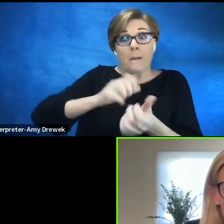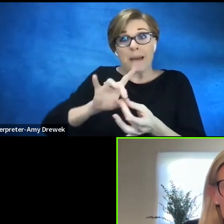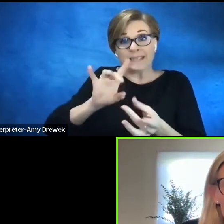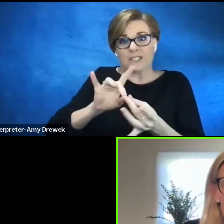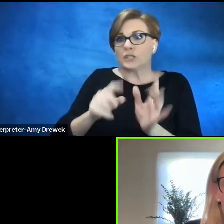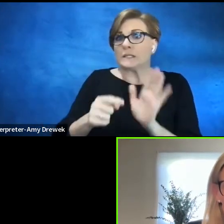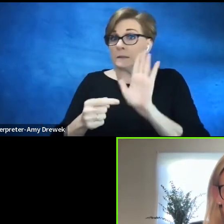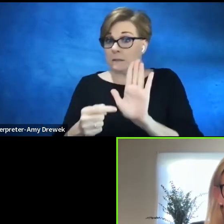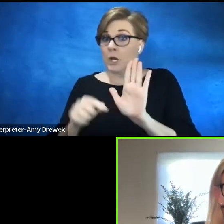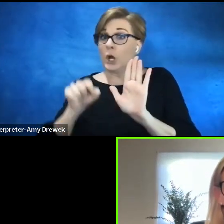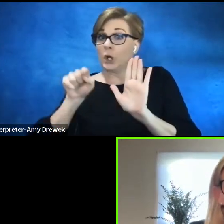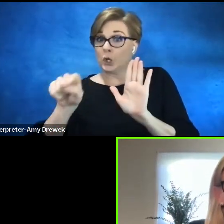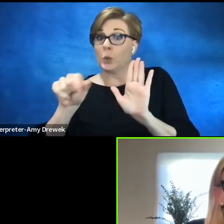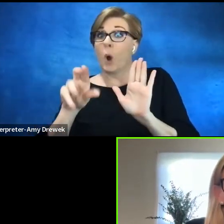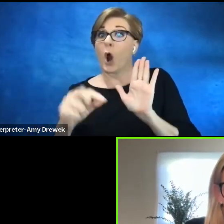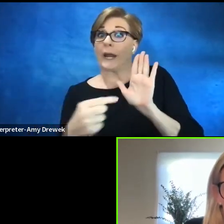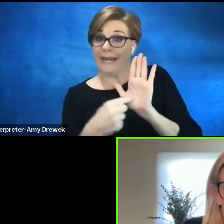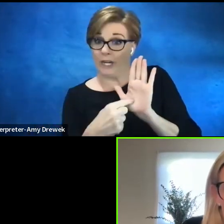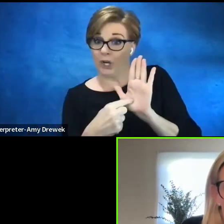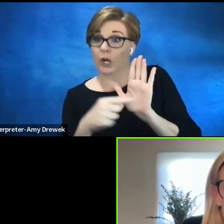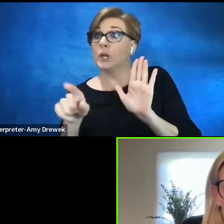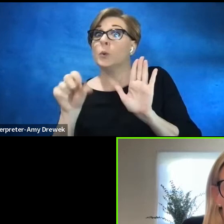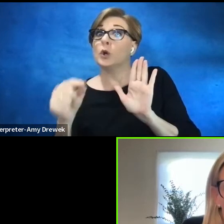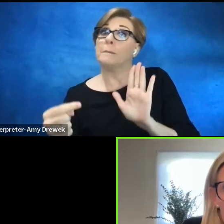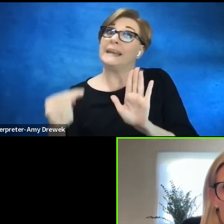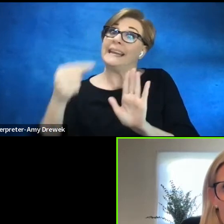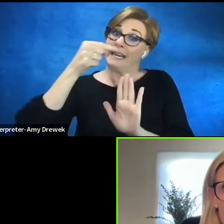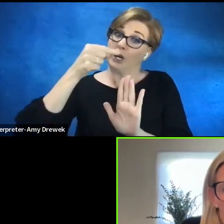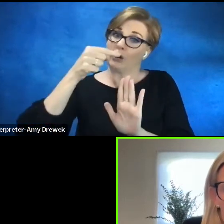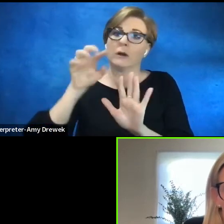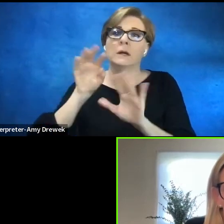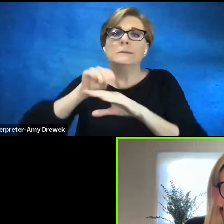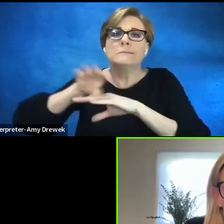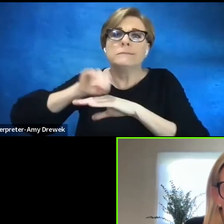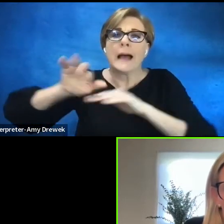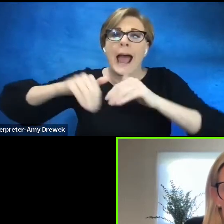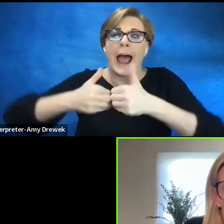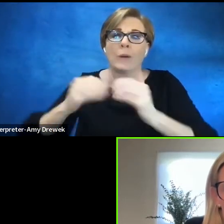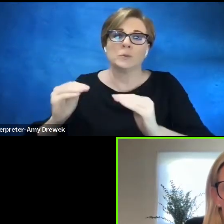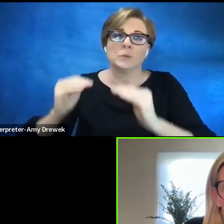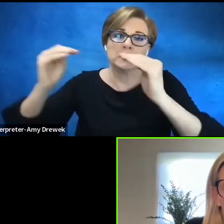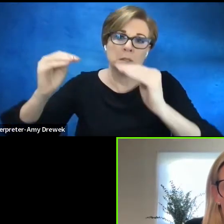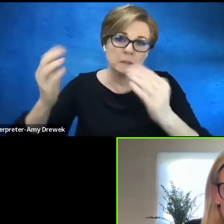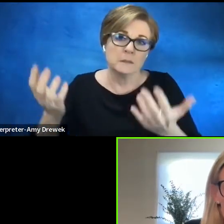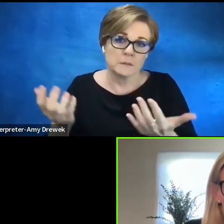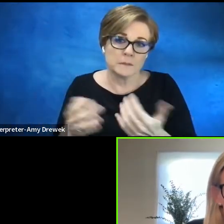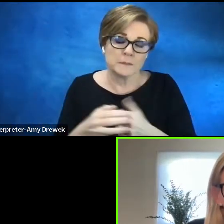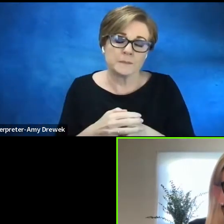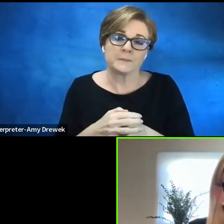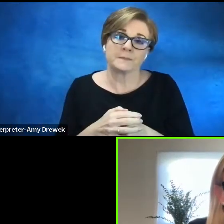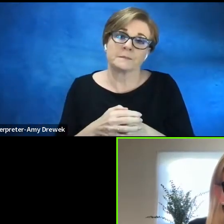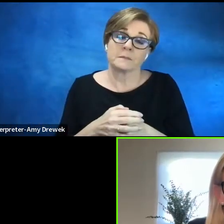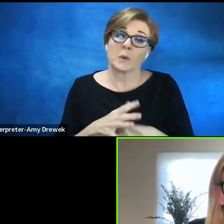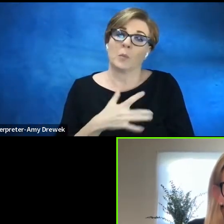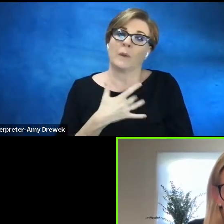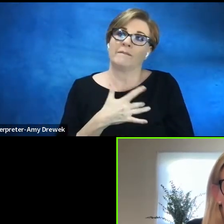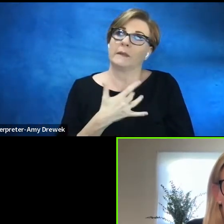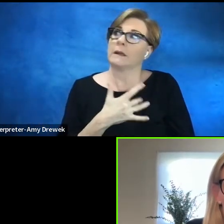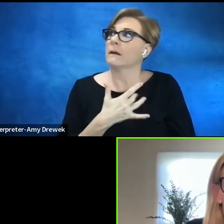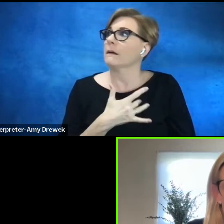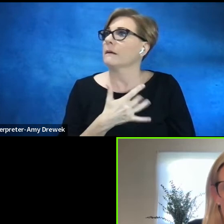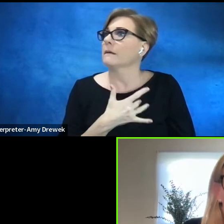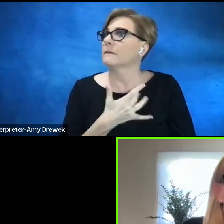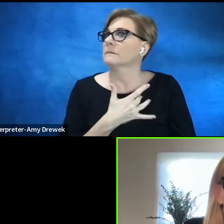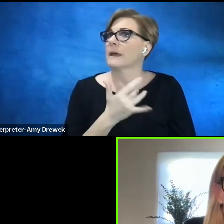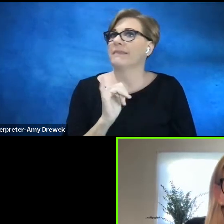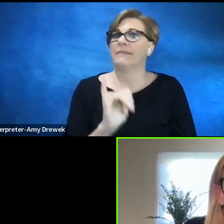are, here's where you could be, and here's how you get there. And we think that gives a really the